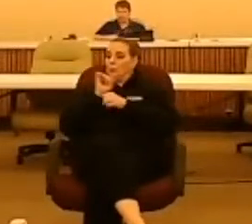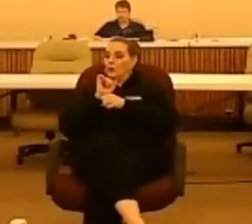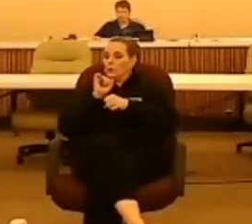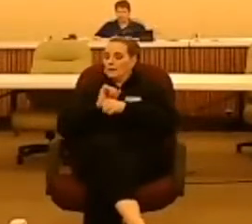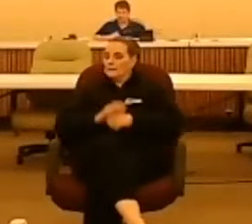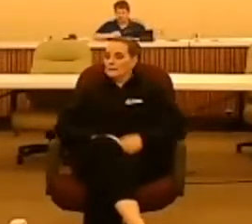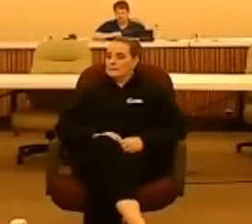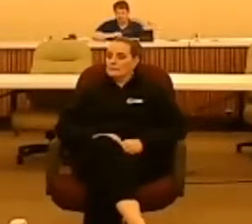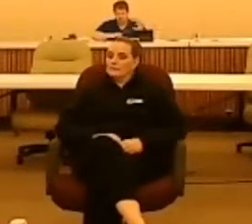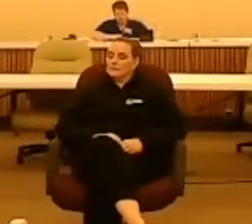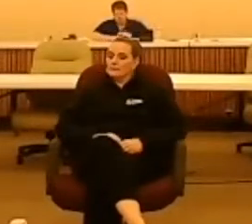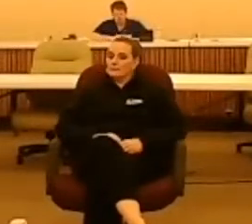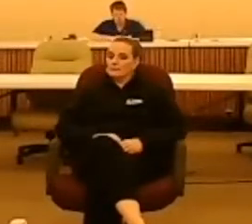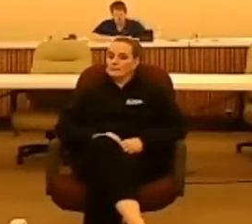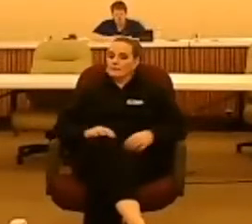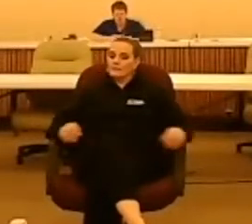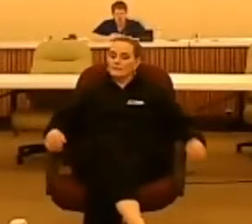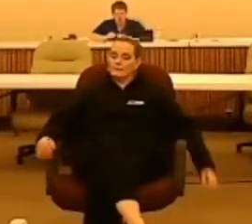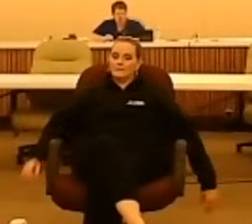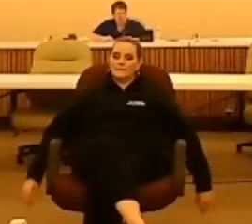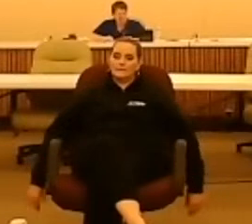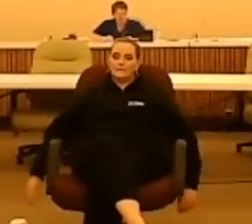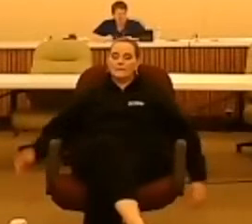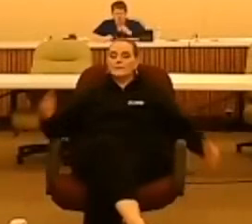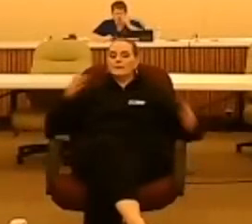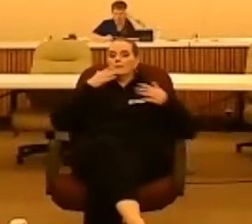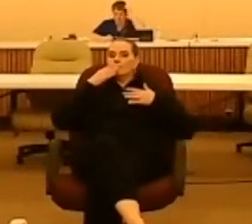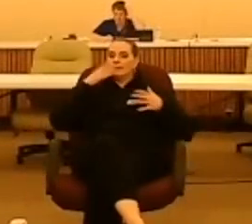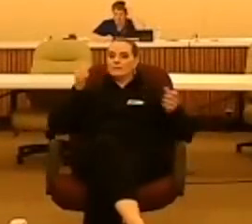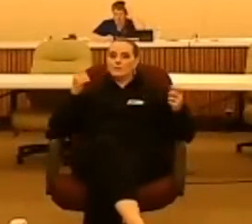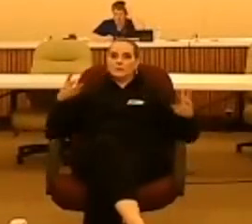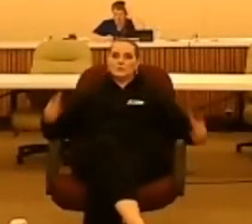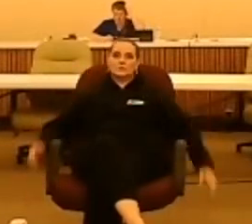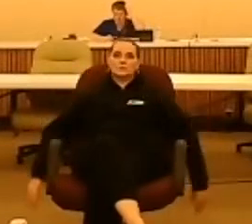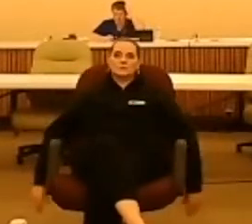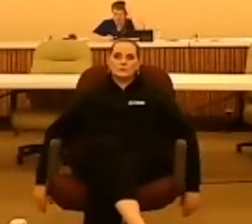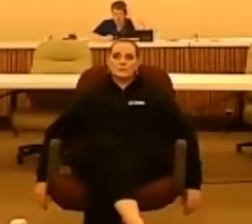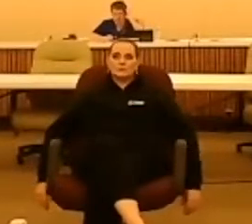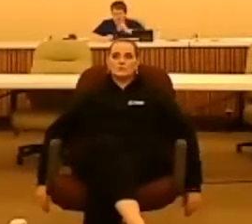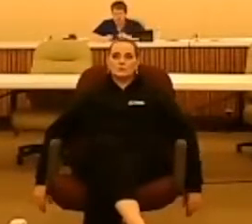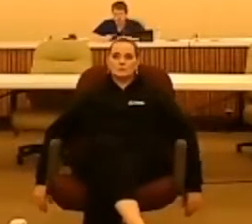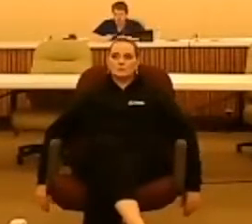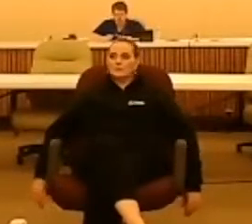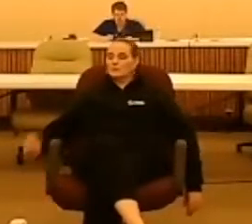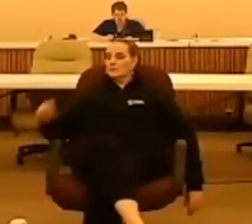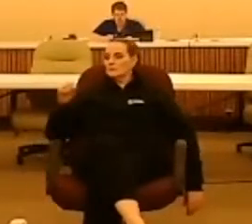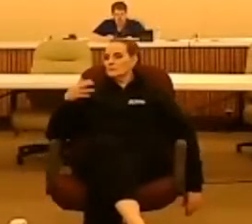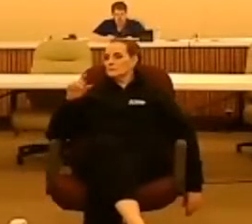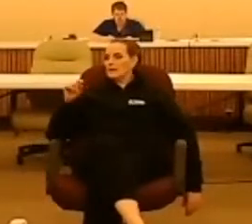you. Yep. All right. Thank you very much, Bob. Thank you, And everyone. everybody, so much, Bob. Scott, Appreciate it.